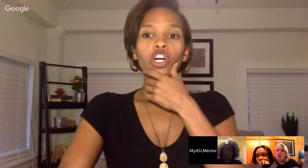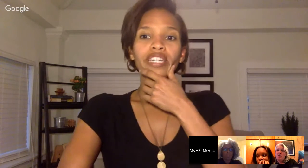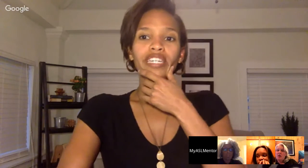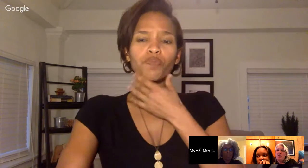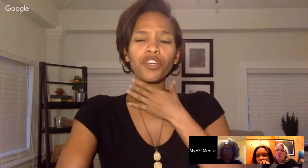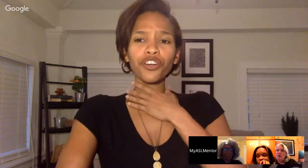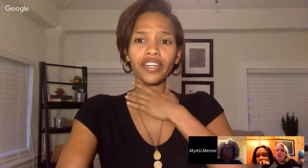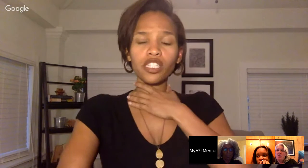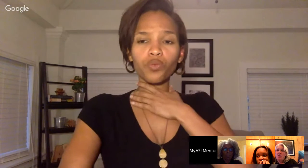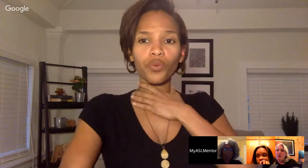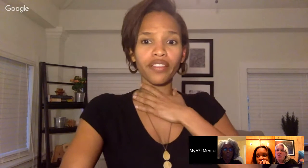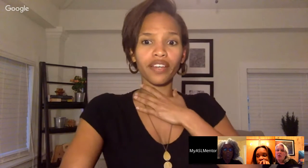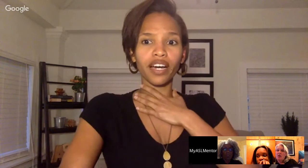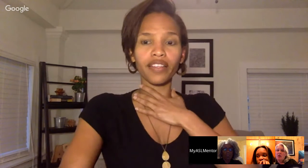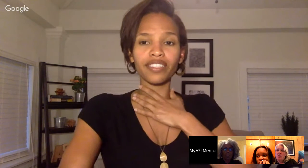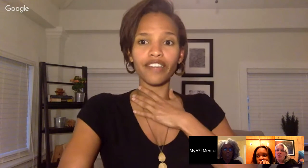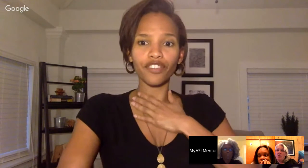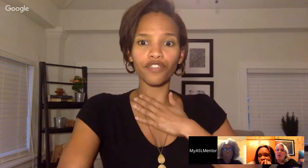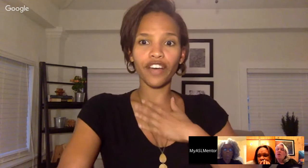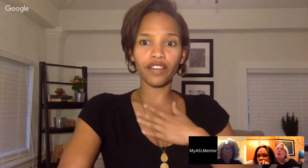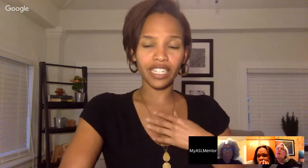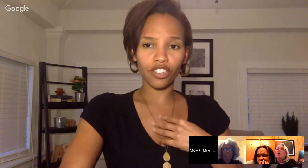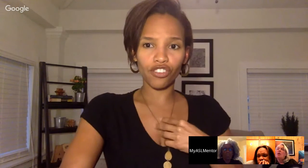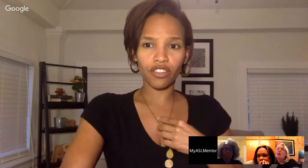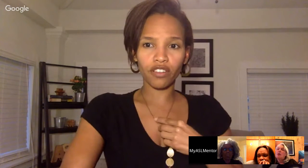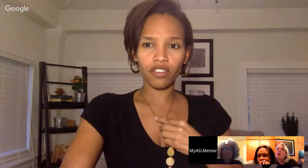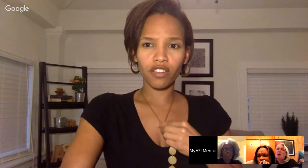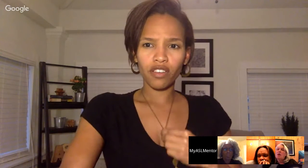her experience with the Deafhood Foundation.